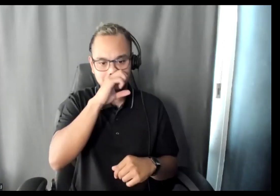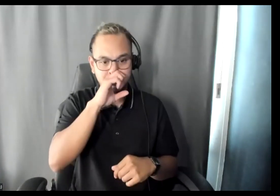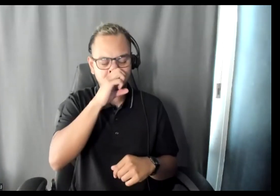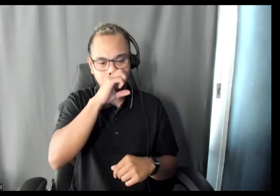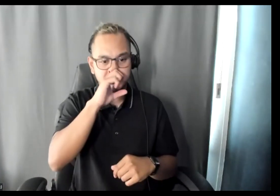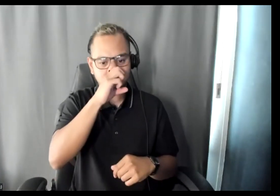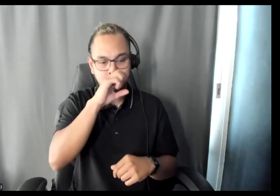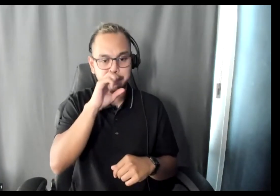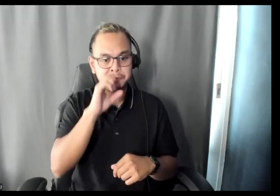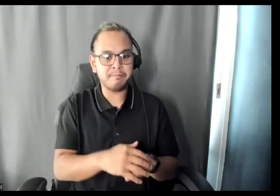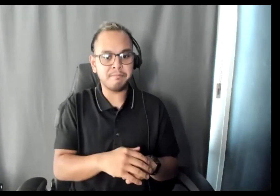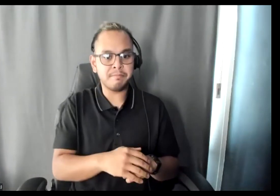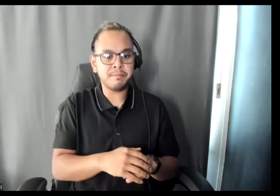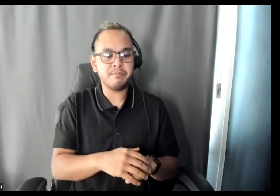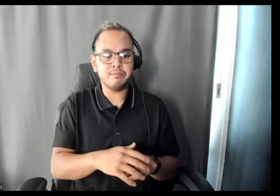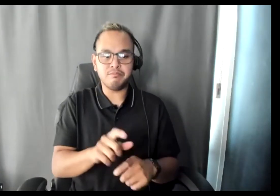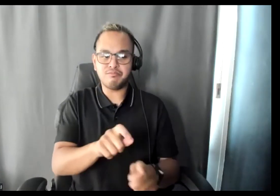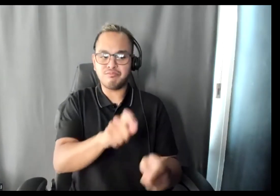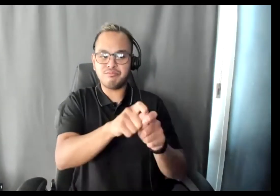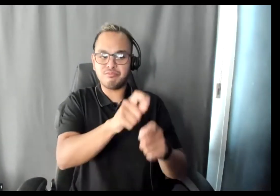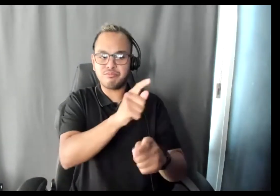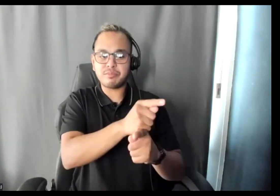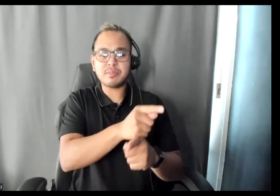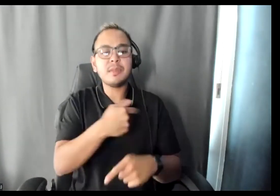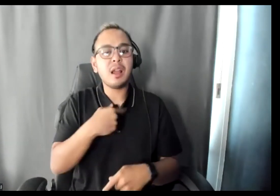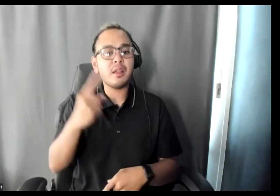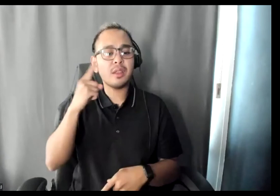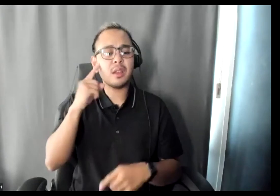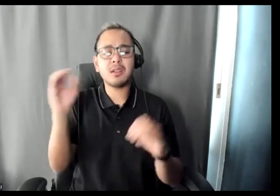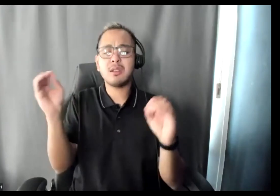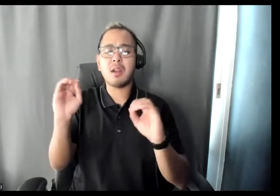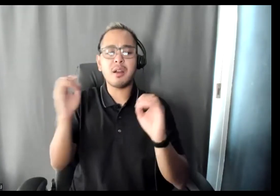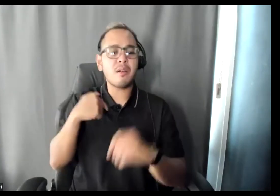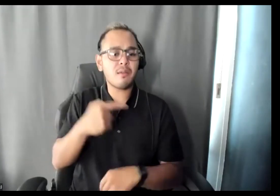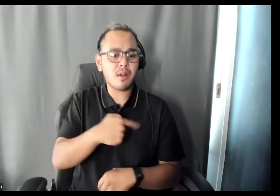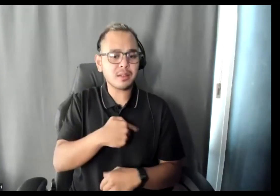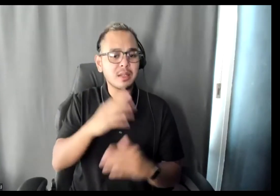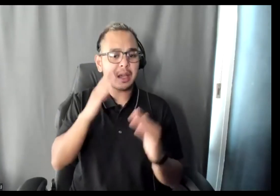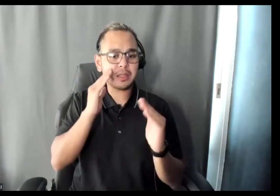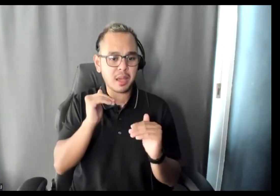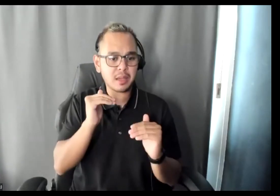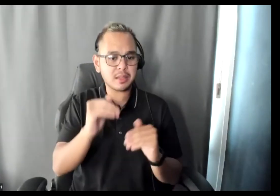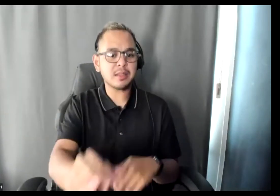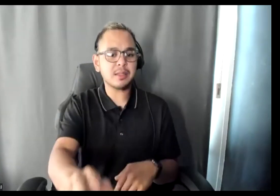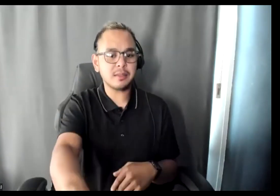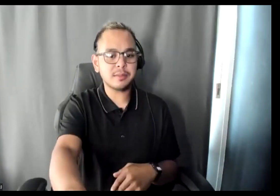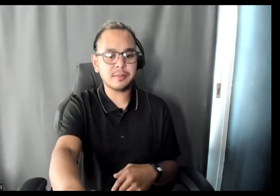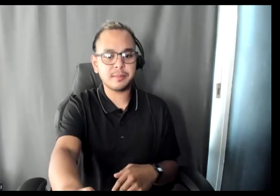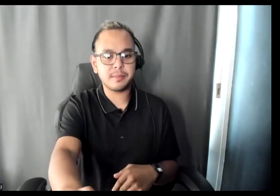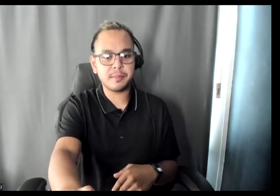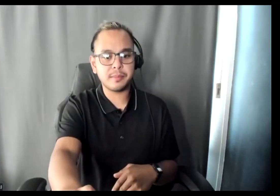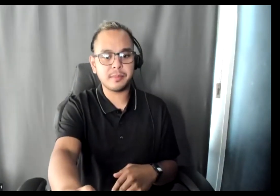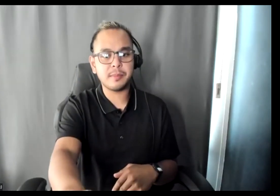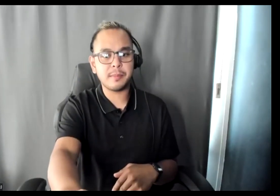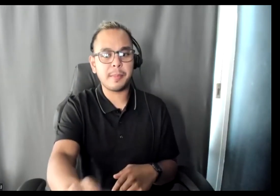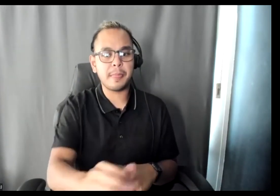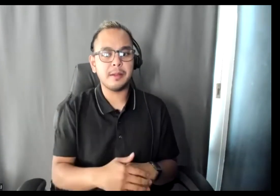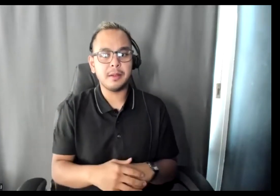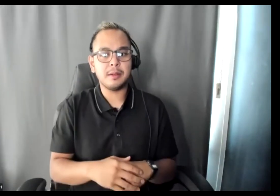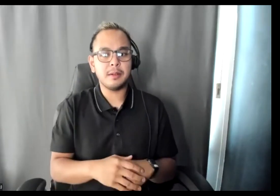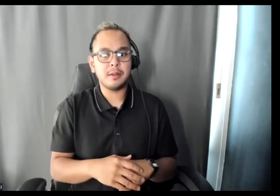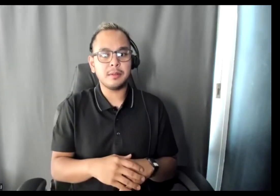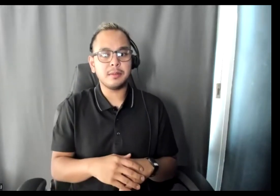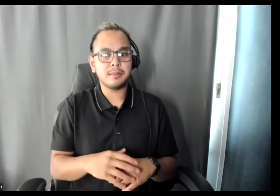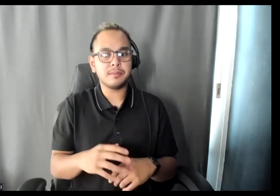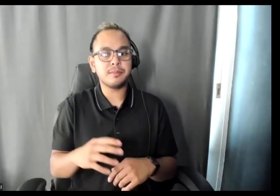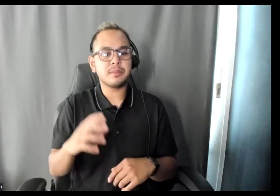I think that is exactly right. It's, I think none of us would have expected the kind of leaps that we're seeing being made on a whole range of issues. Racial justice is just